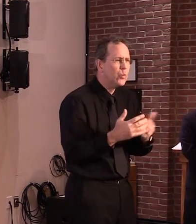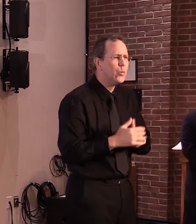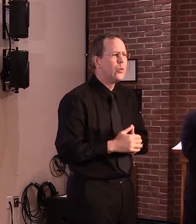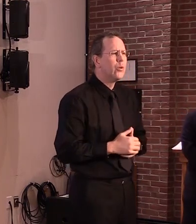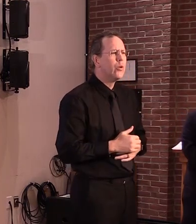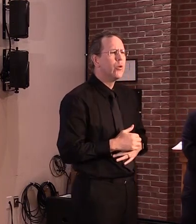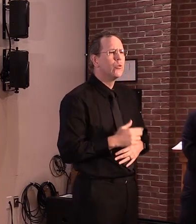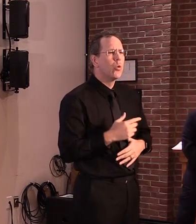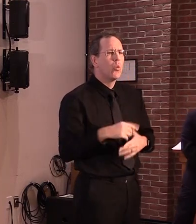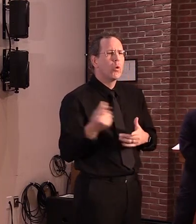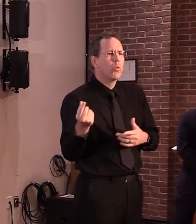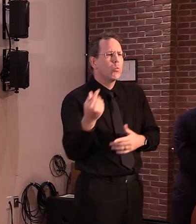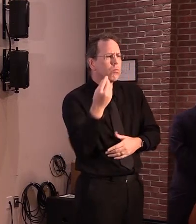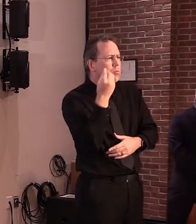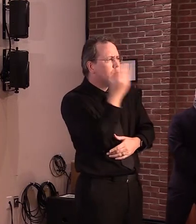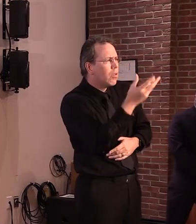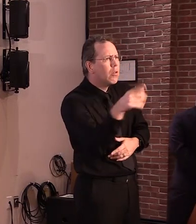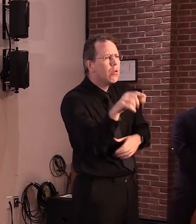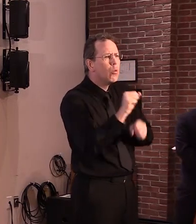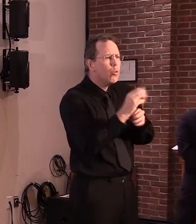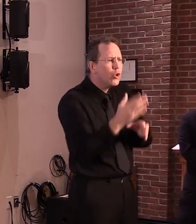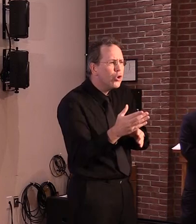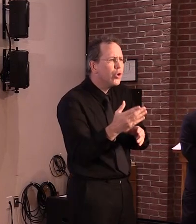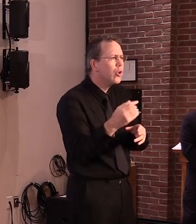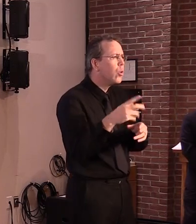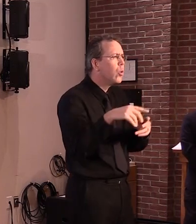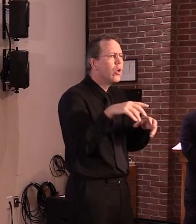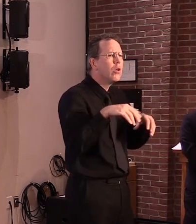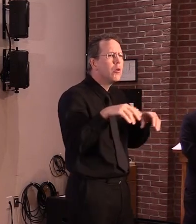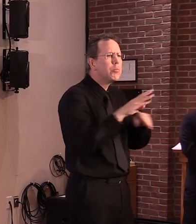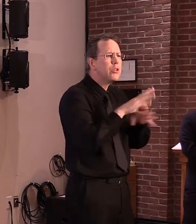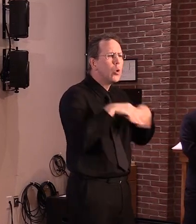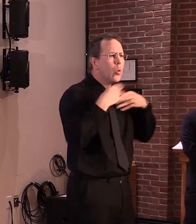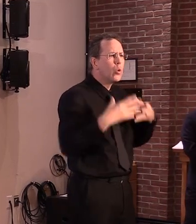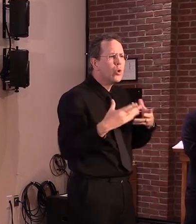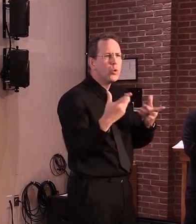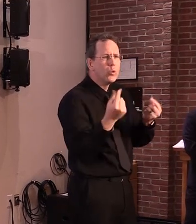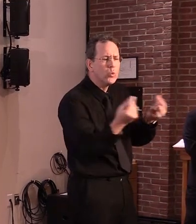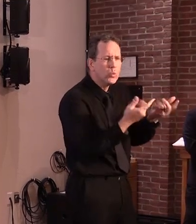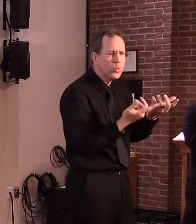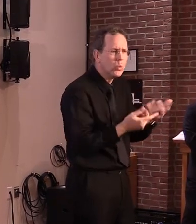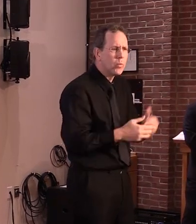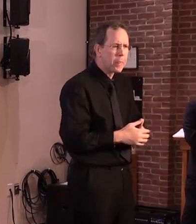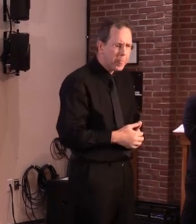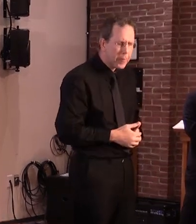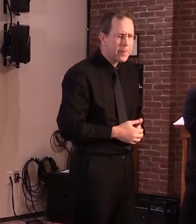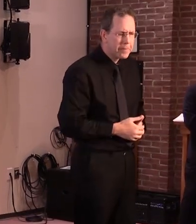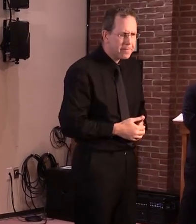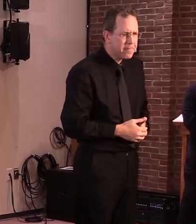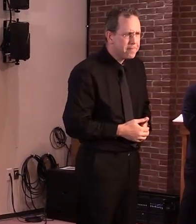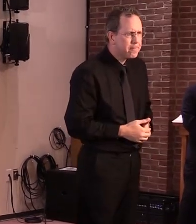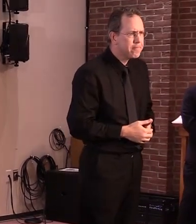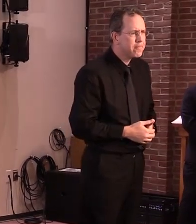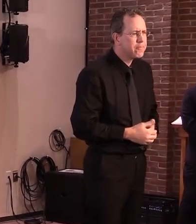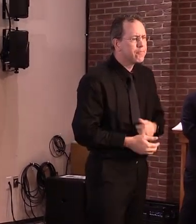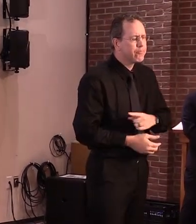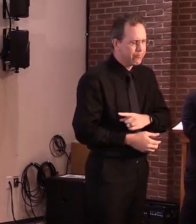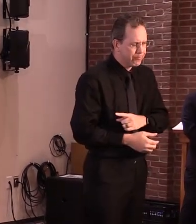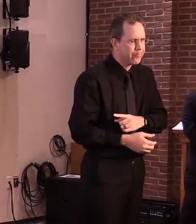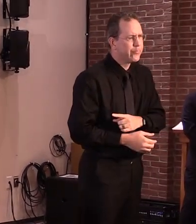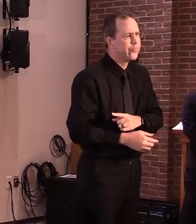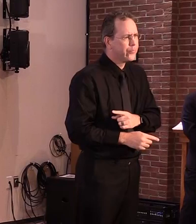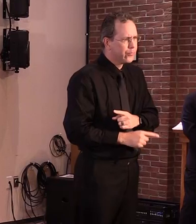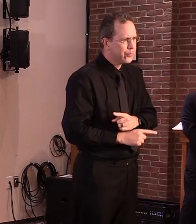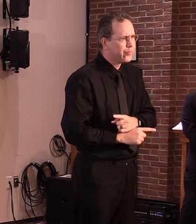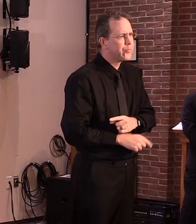people in tourism that are facing these tough challenges? Yeah, that's why we're doing this in a slow, methodical way, in trying to ramp back